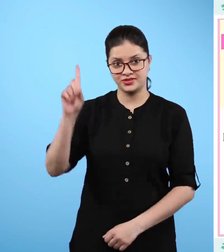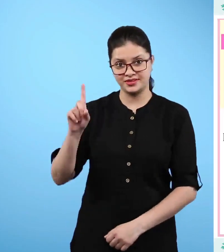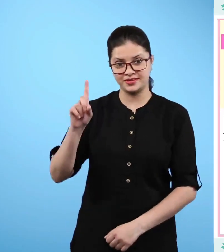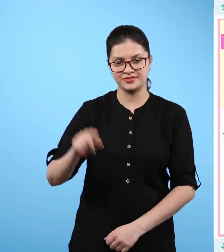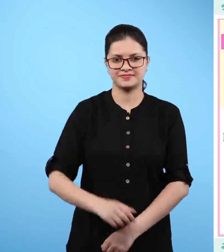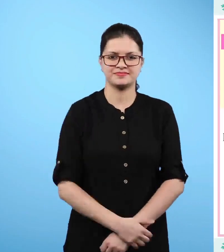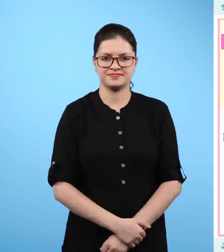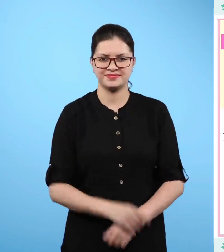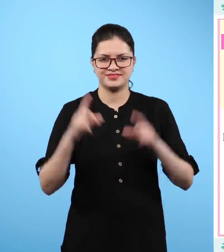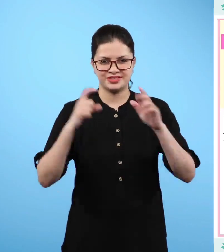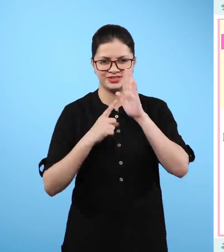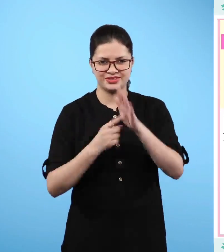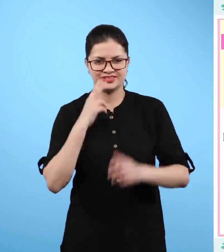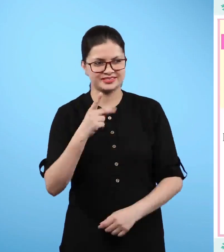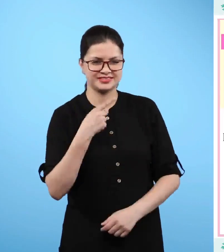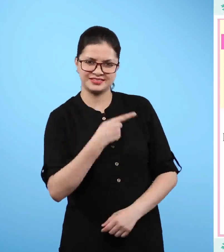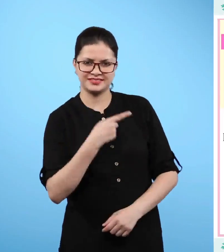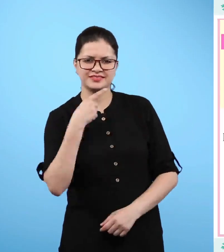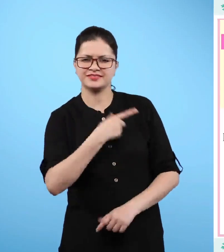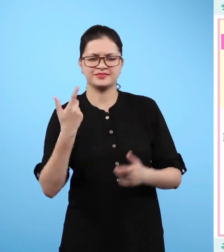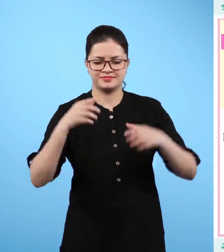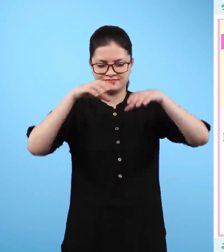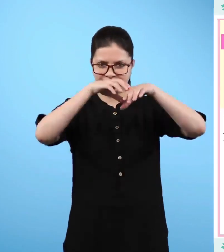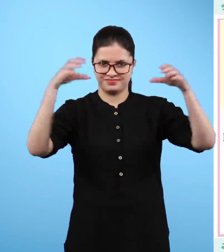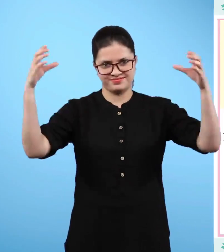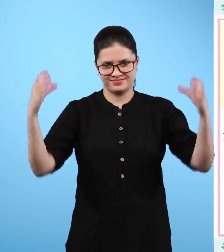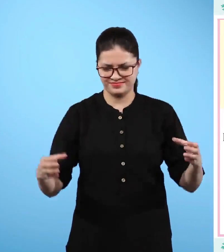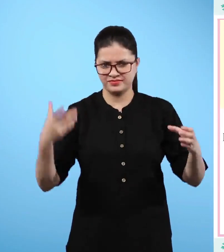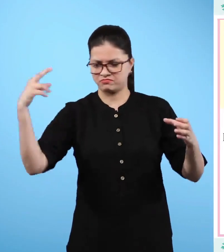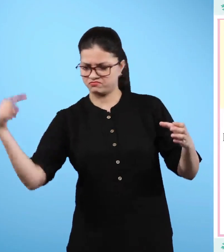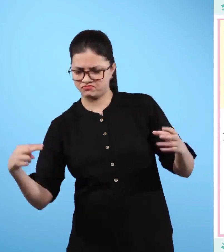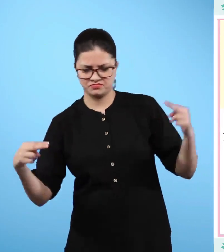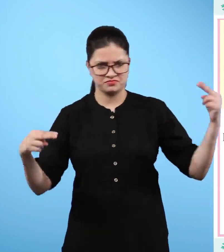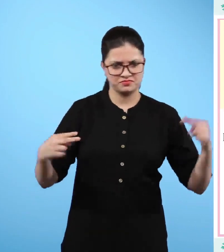1. Make drawings to show how this bridge will look.